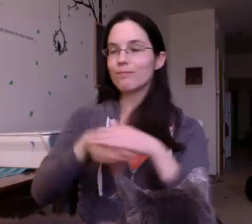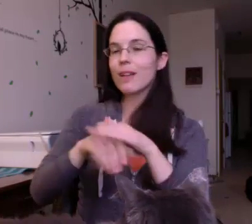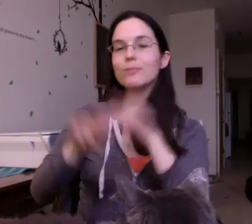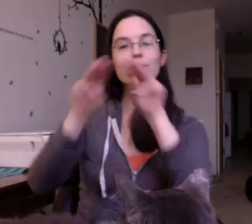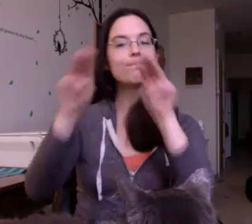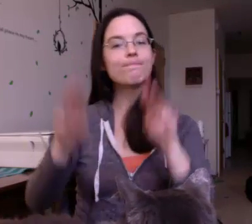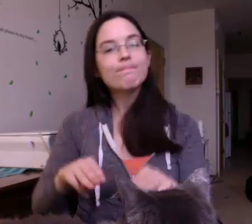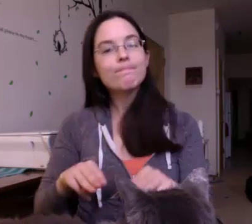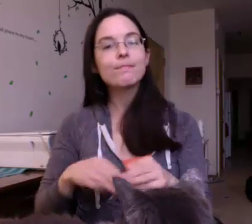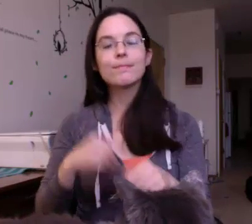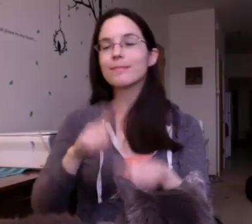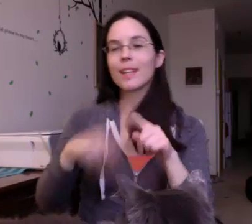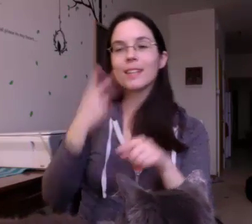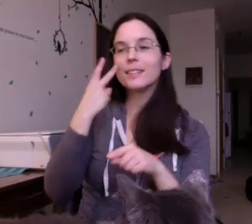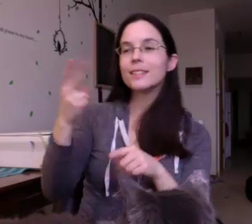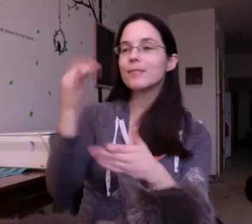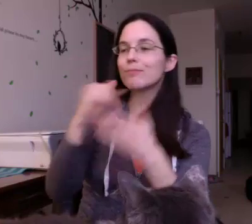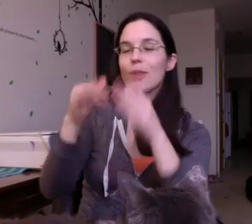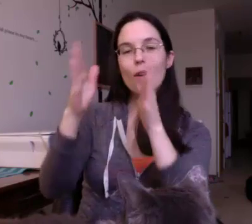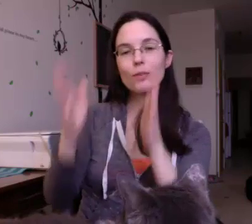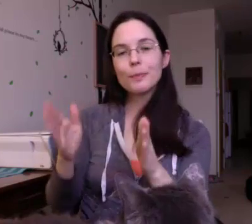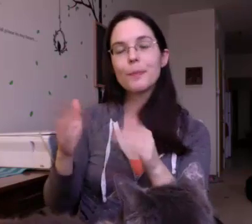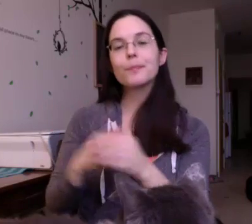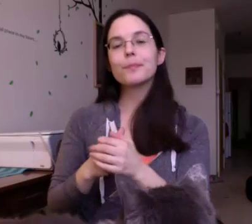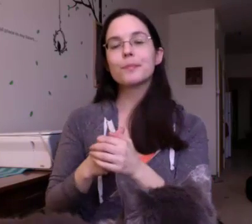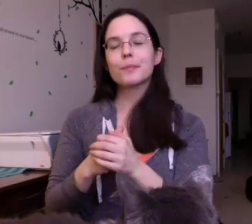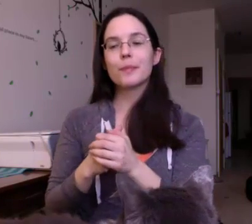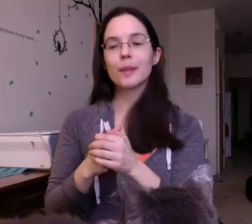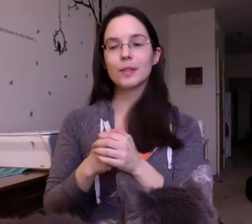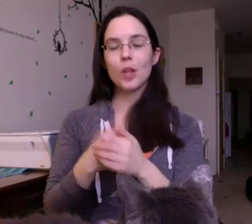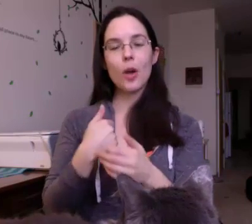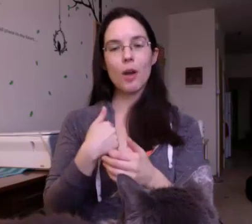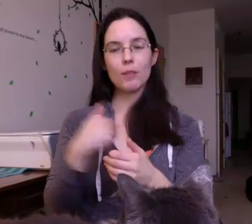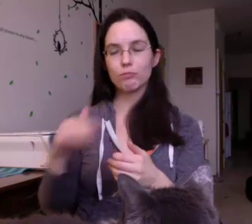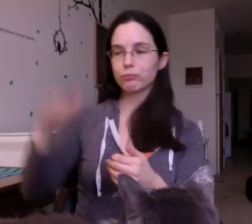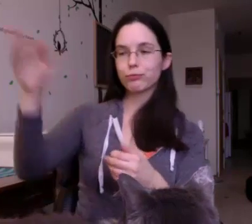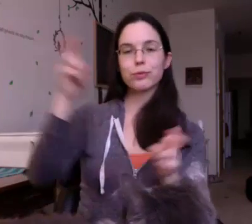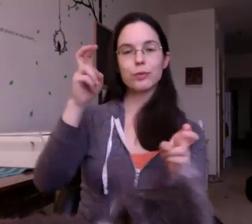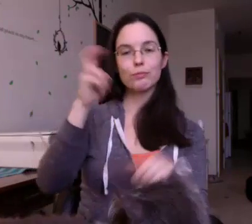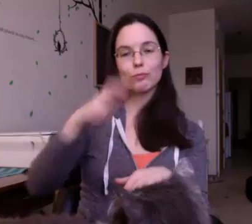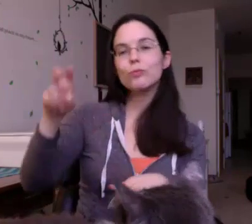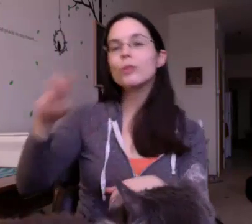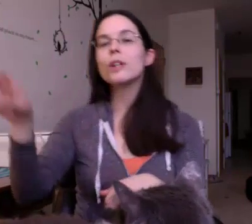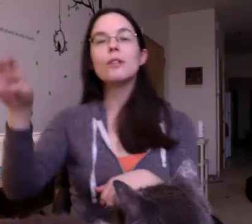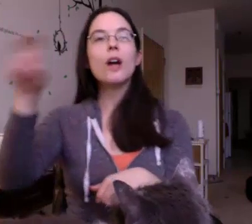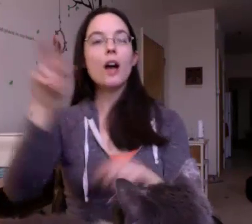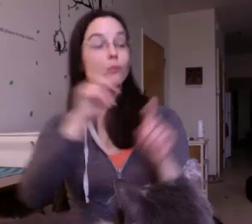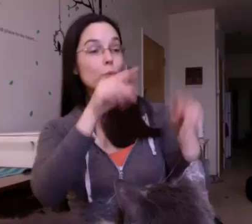these artworks. And so when I started traveling and going to these museums, I started learning a lot. And while working at Google, I